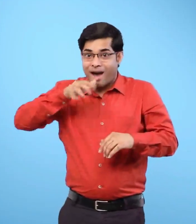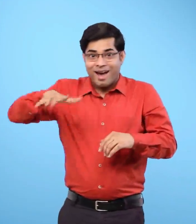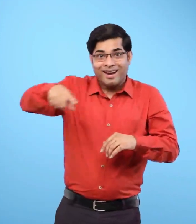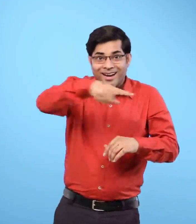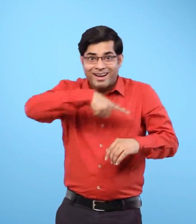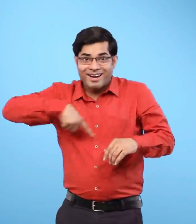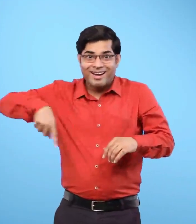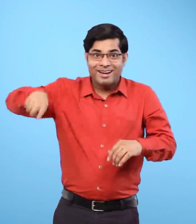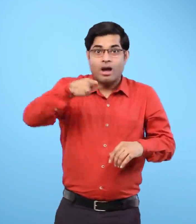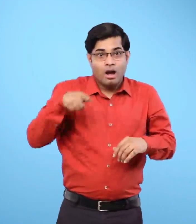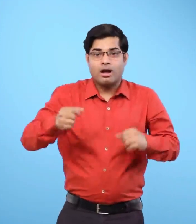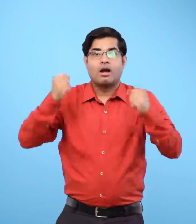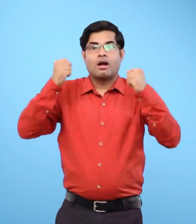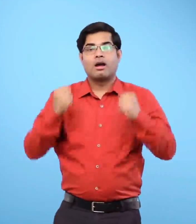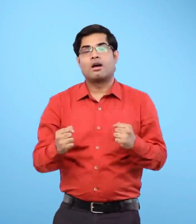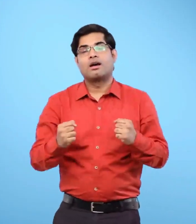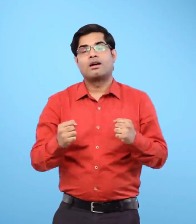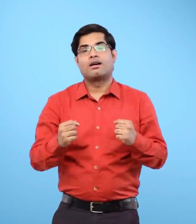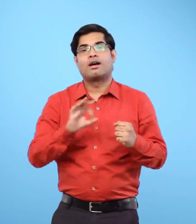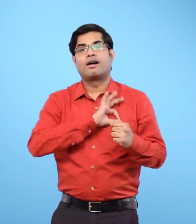I like to sit in a pool.